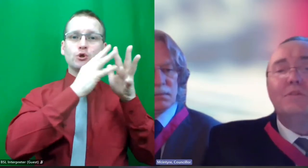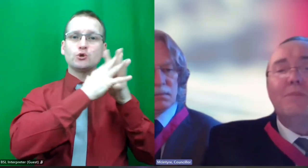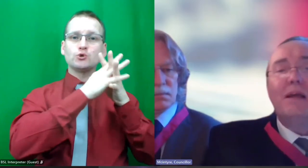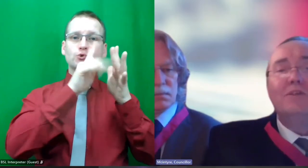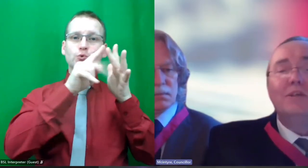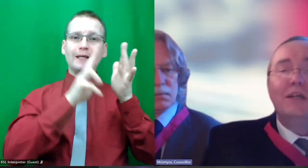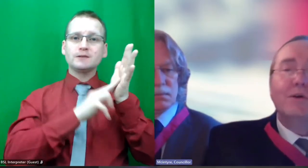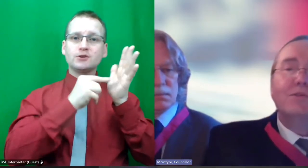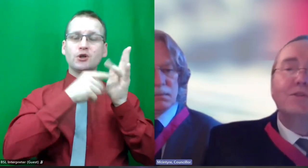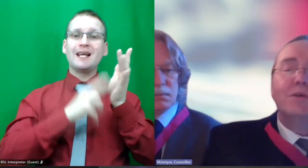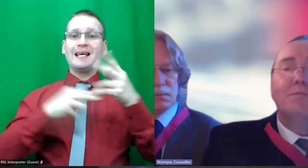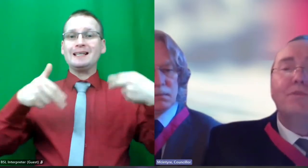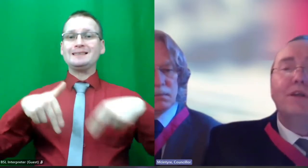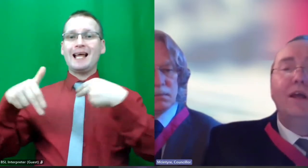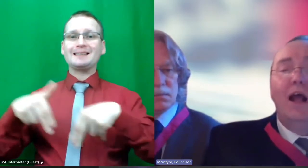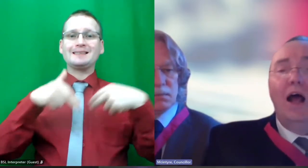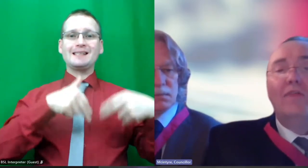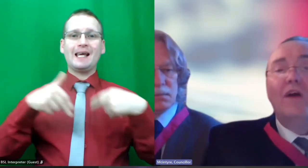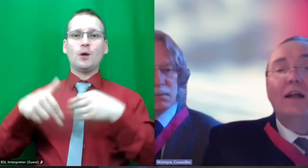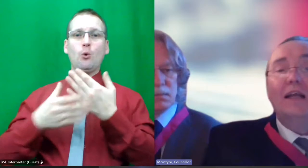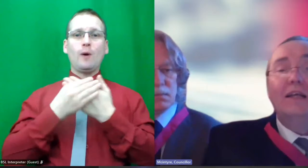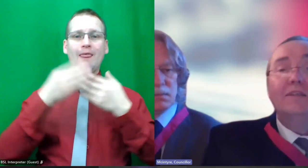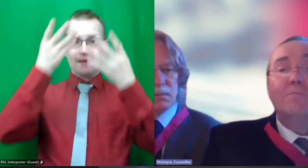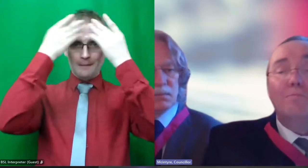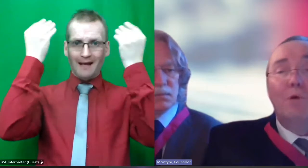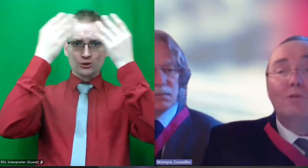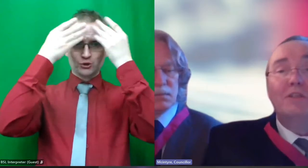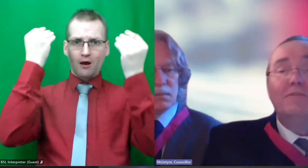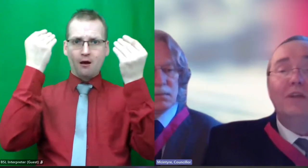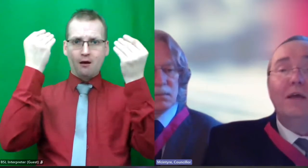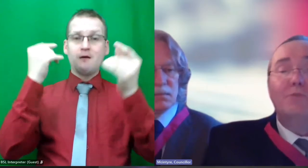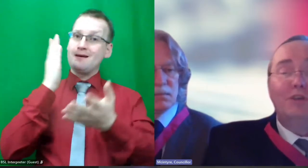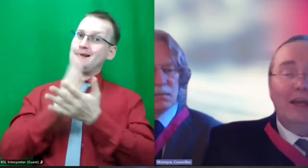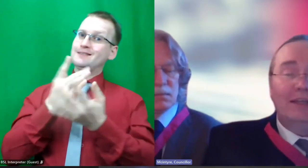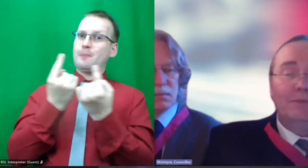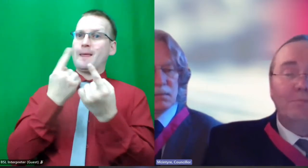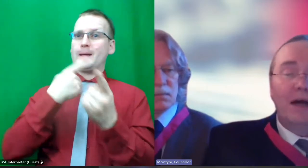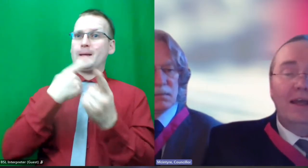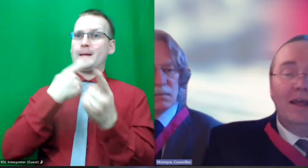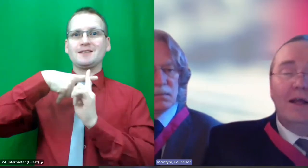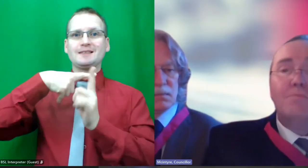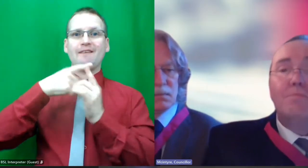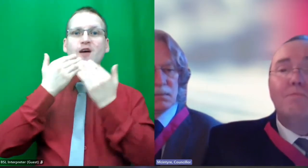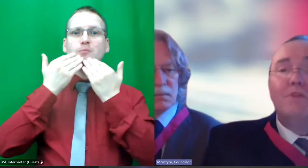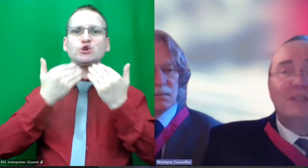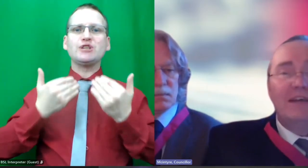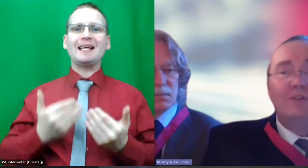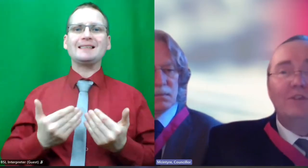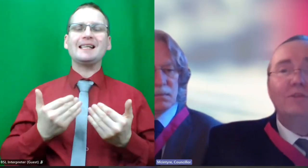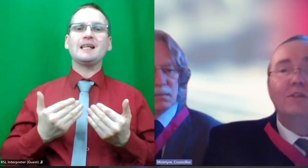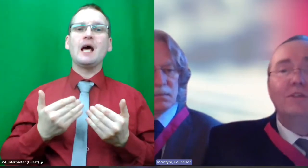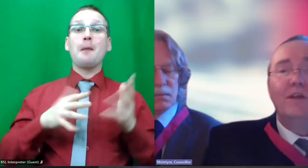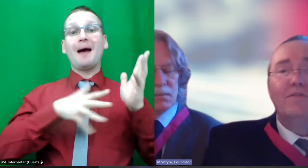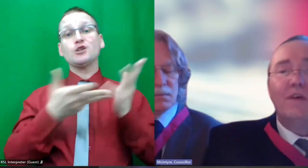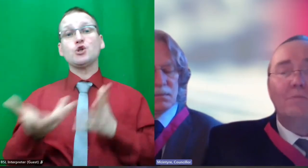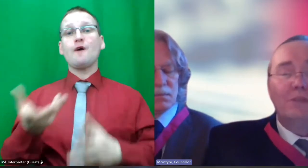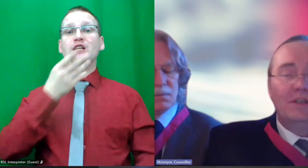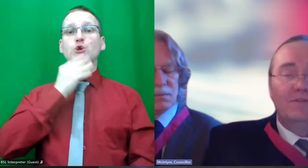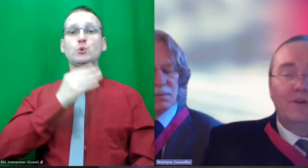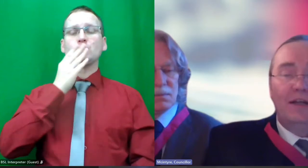Dancing with dementia is also something that is positively appreciated by the service users,